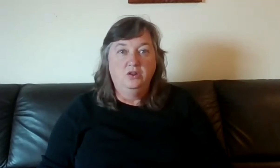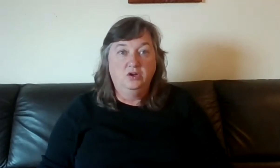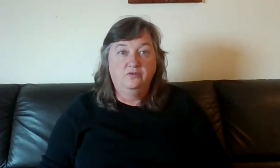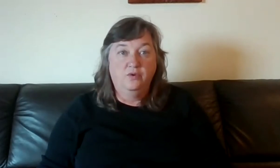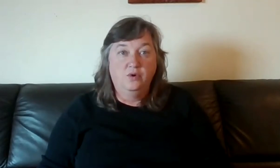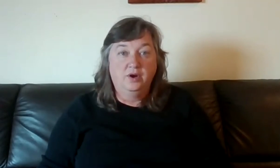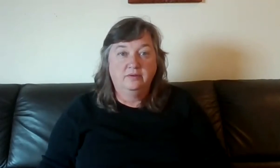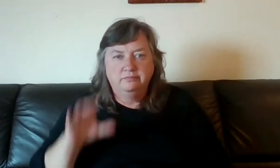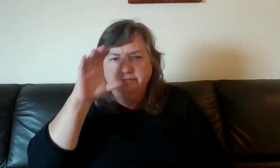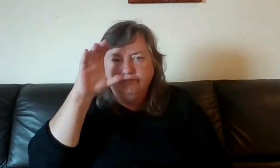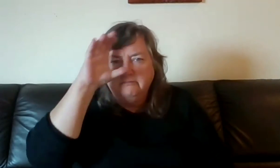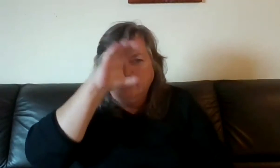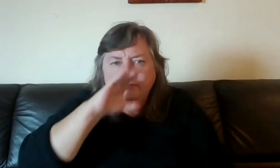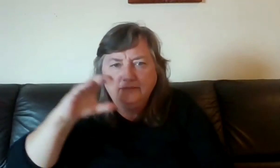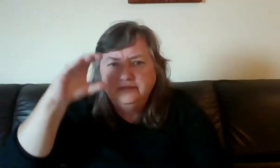Look for.